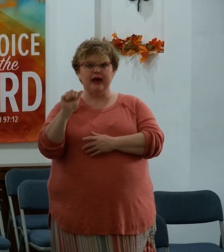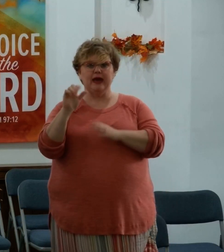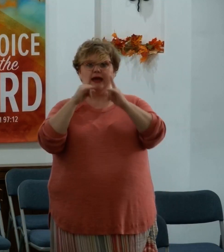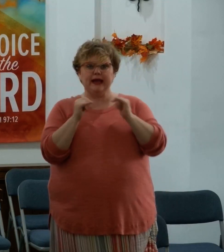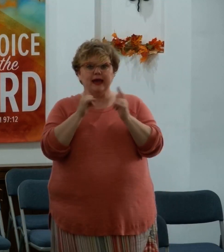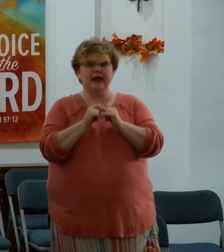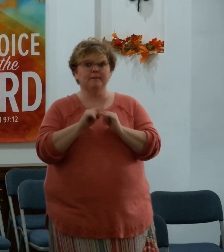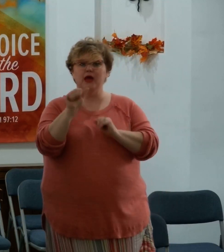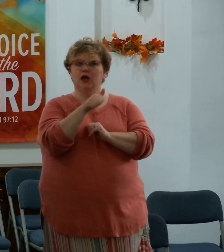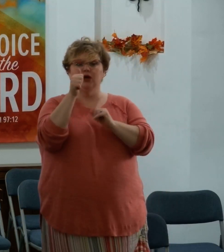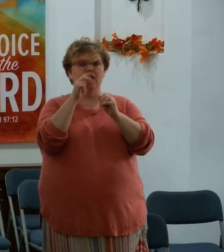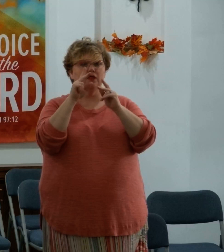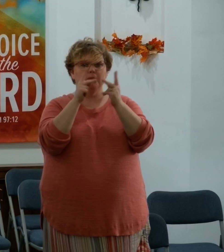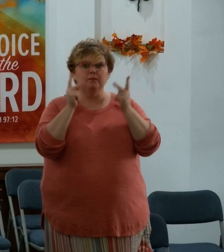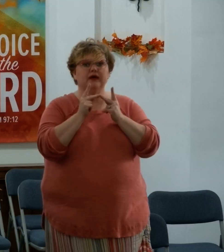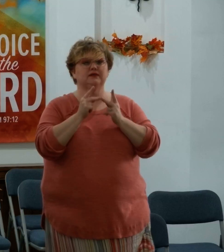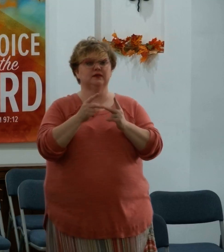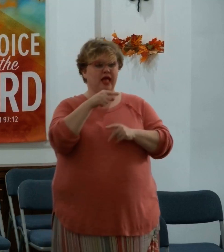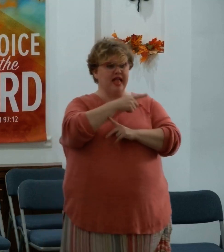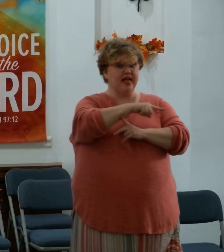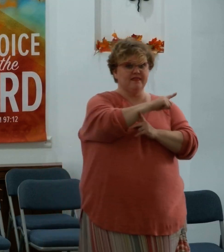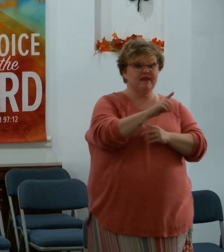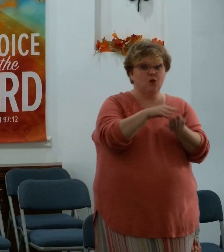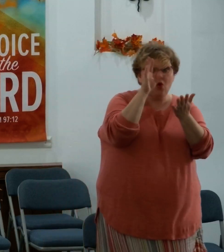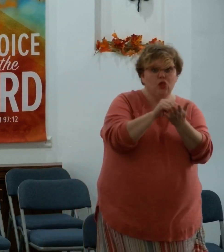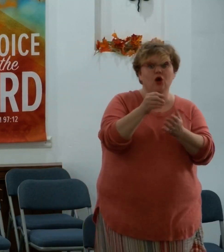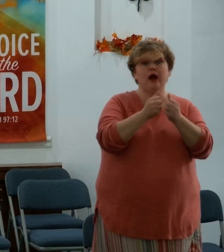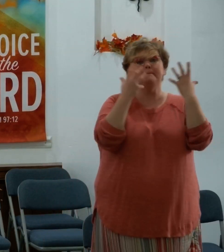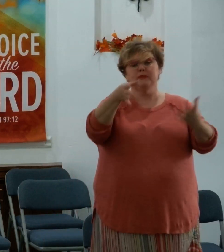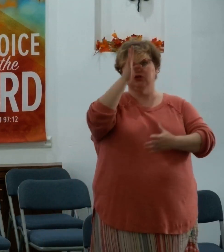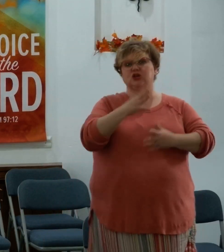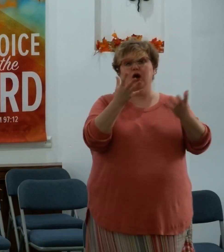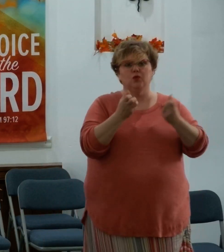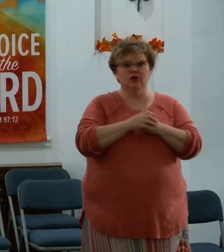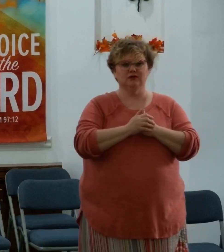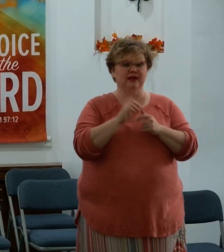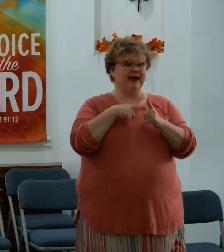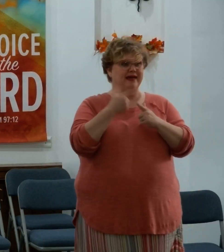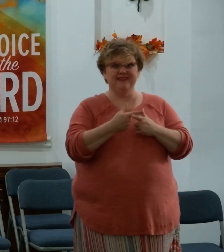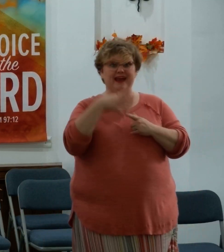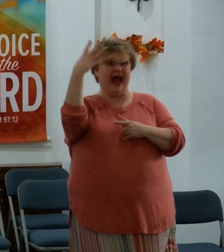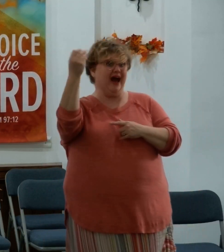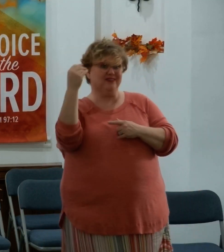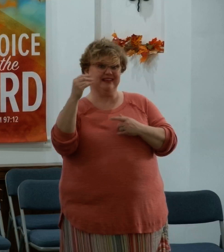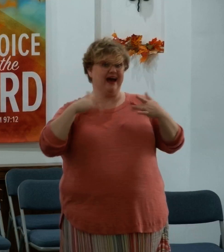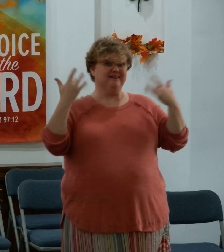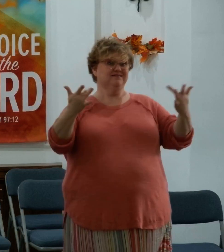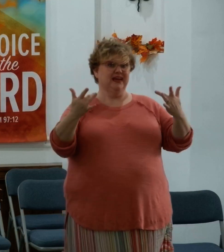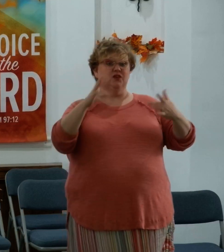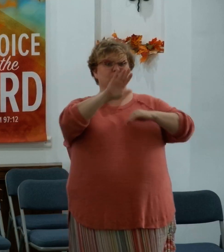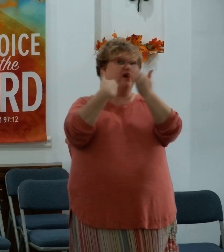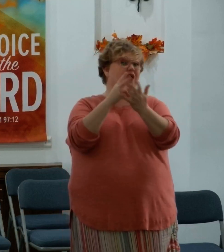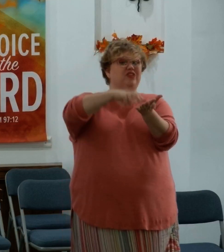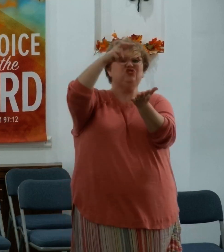much God loves them. And Helen will want to have outreach events with all those jumpy doohickey things